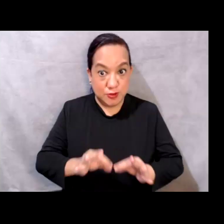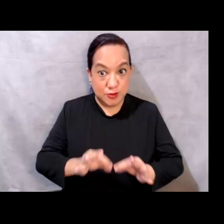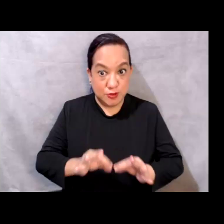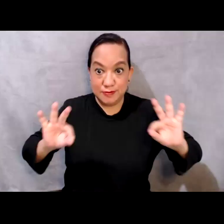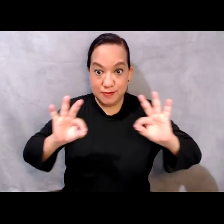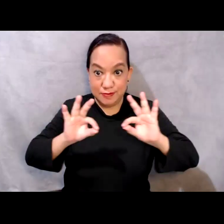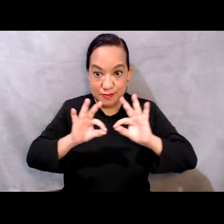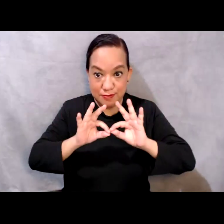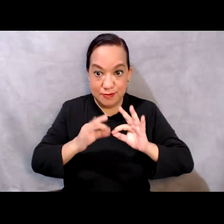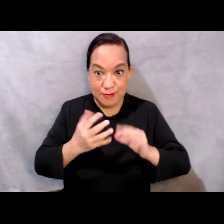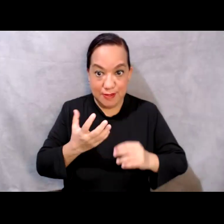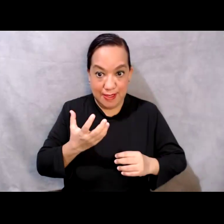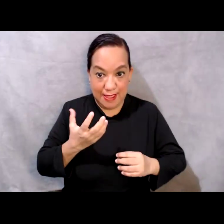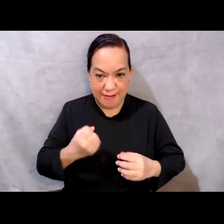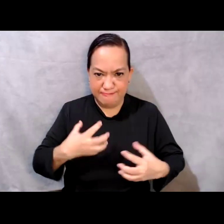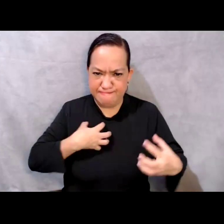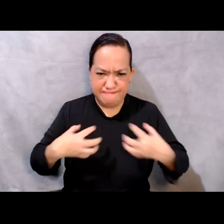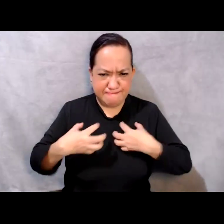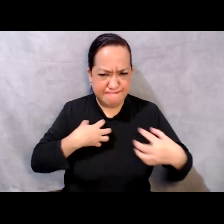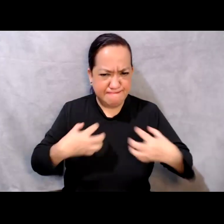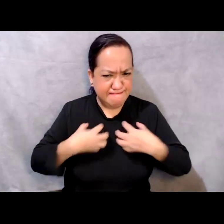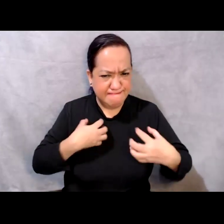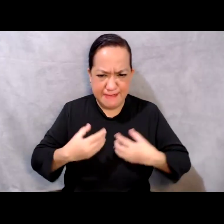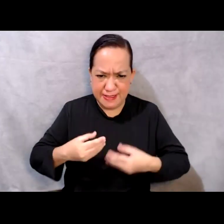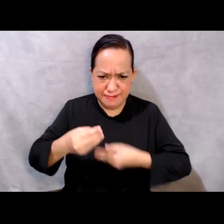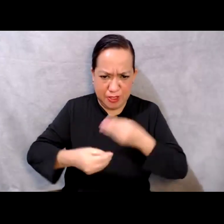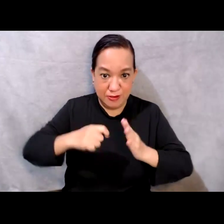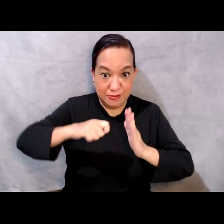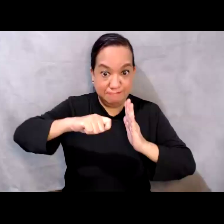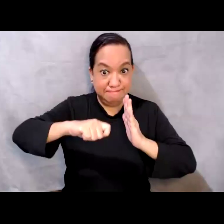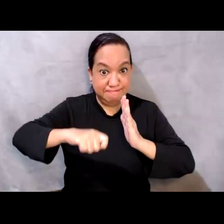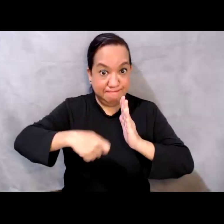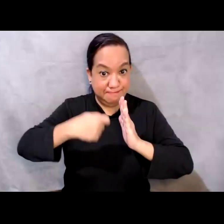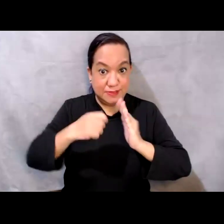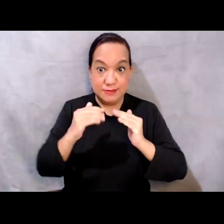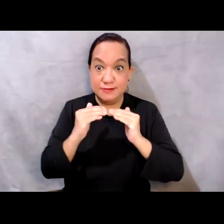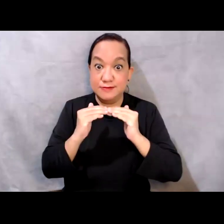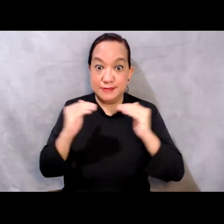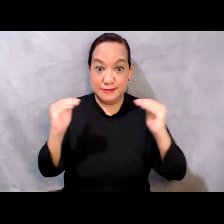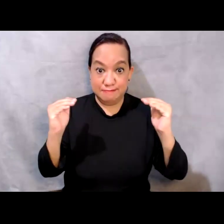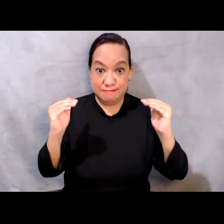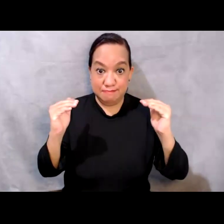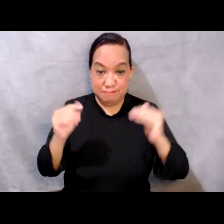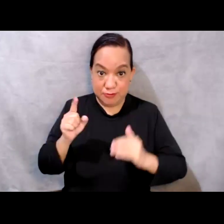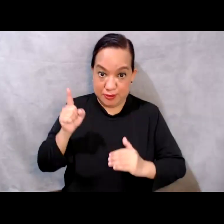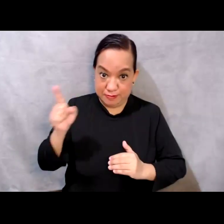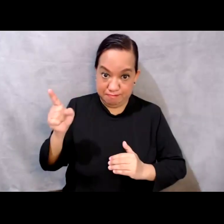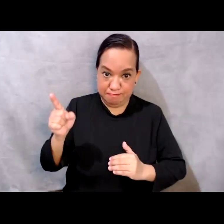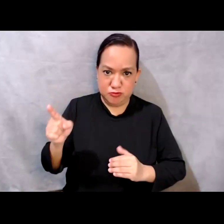project level. I think ADB has plans to set up one at the headquarters or corporate level. And I think we support that